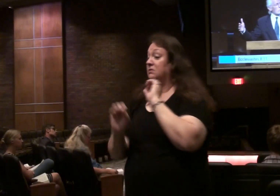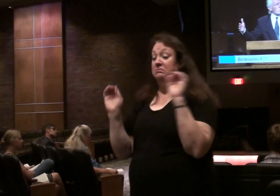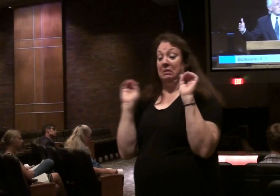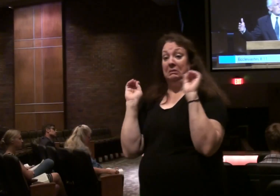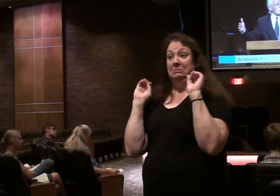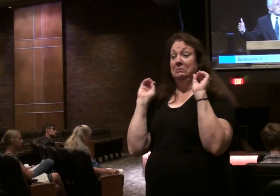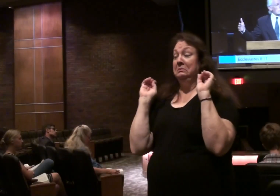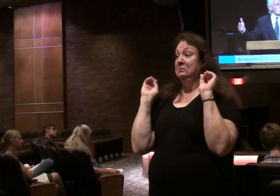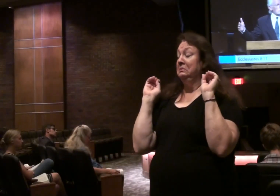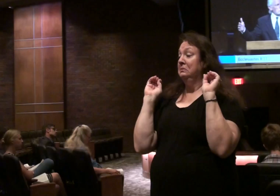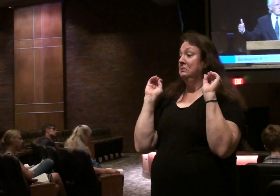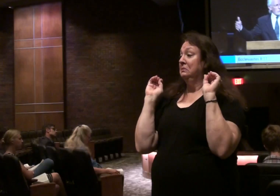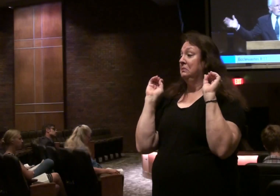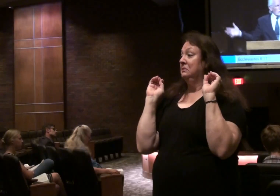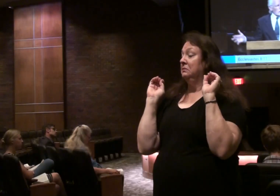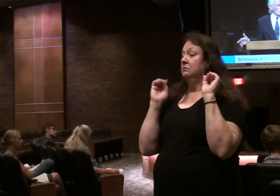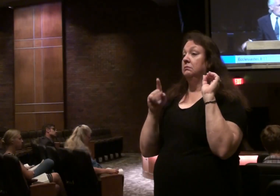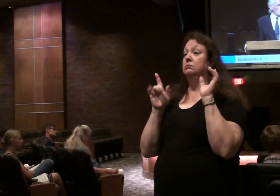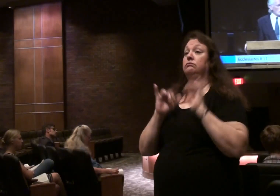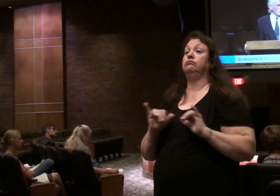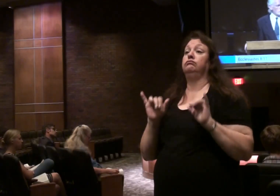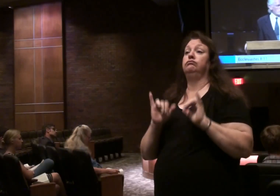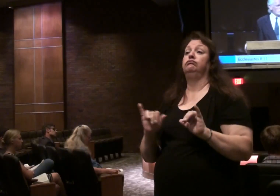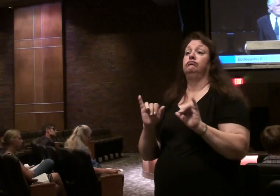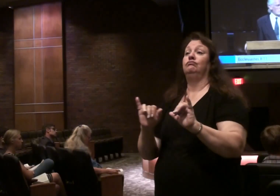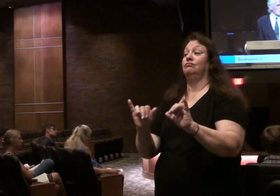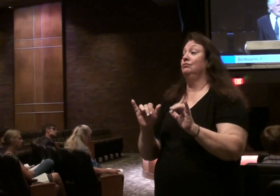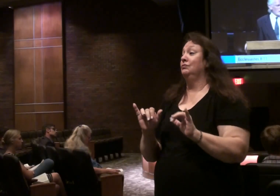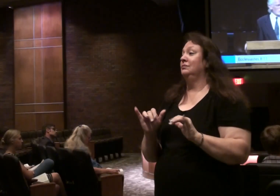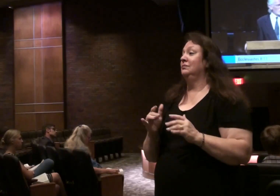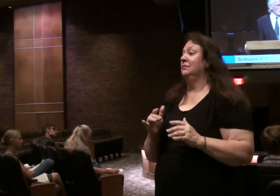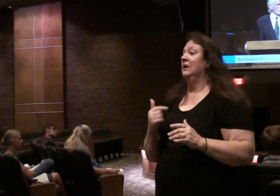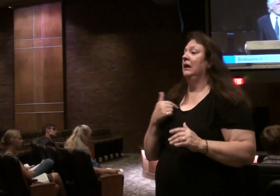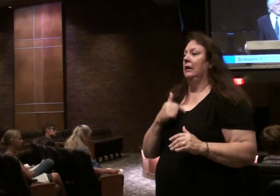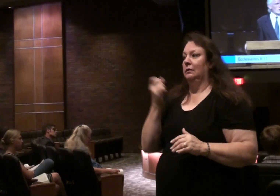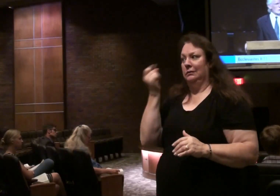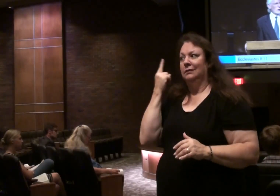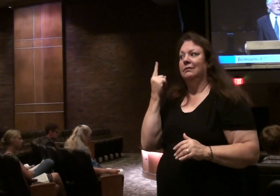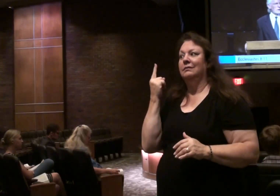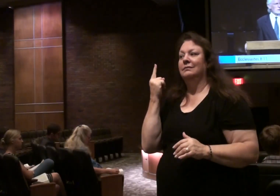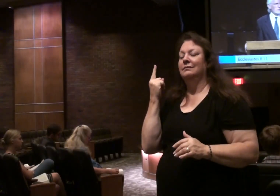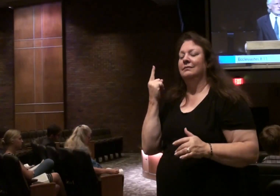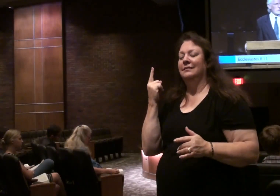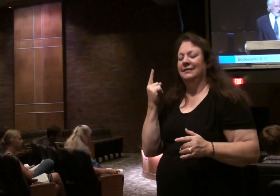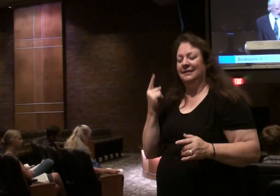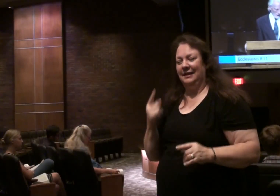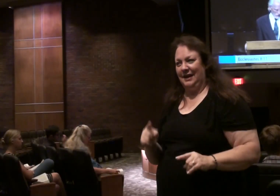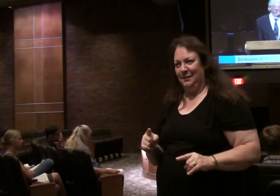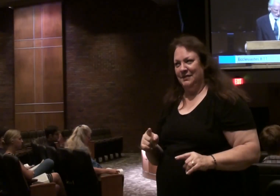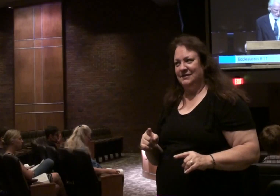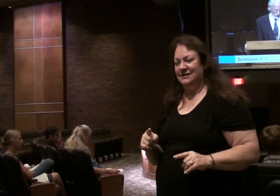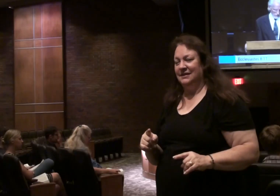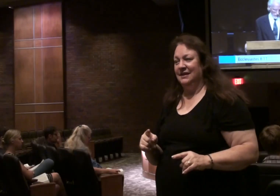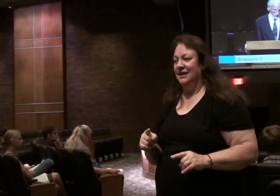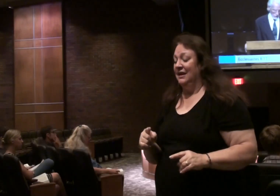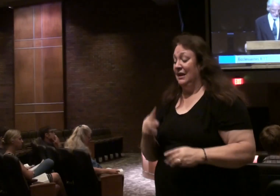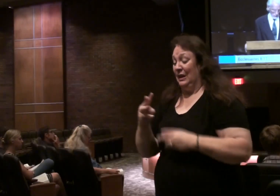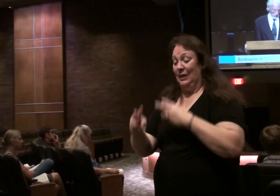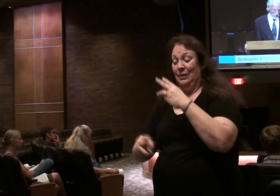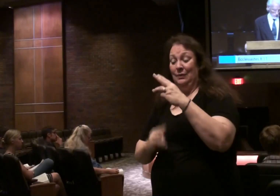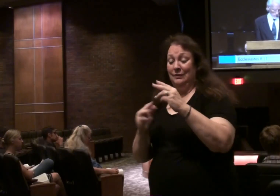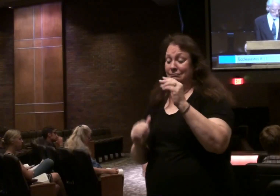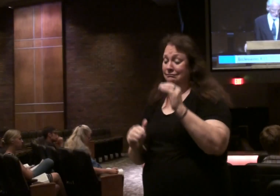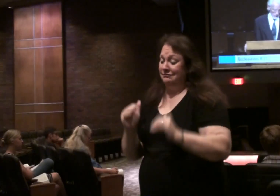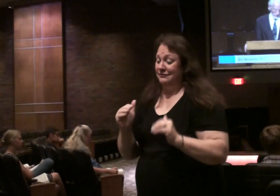consequences, they just continued to do it. And we realize that goes on in an unjust, unfair